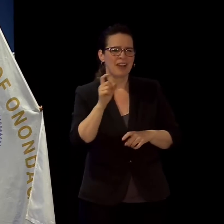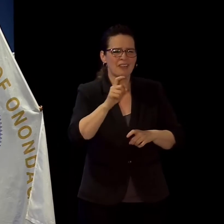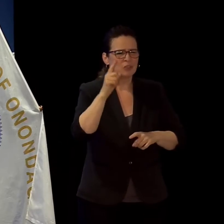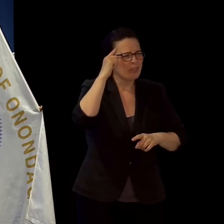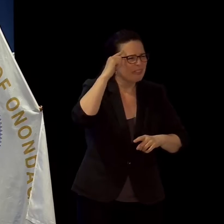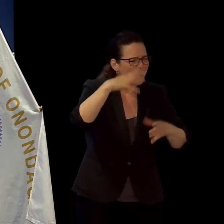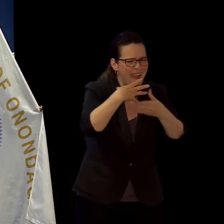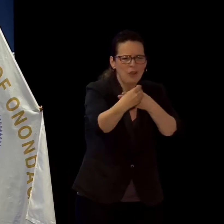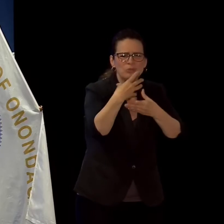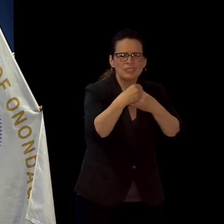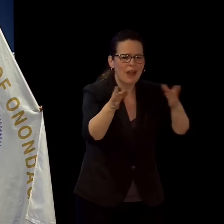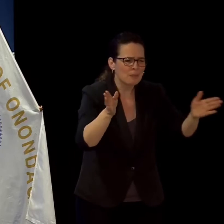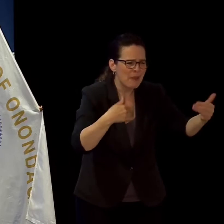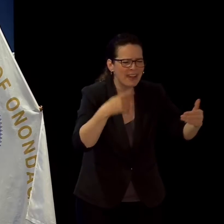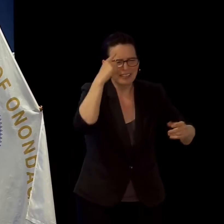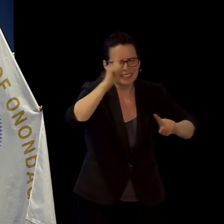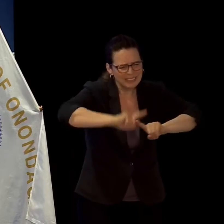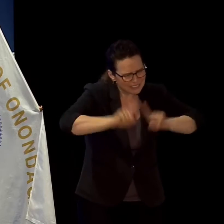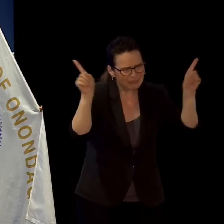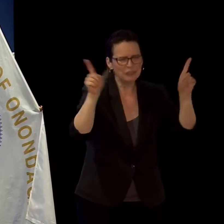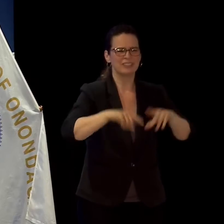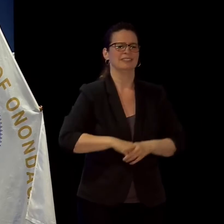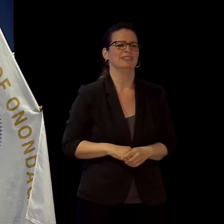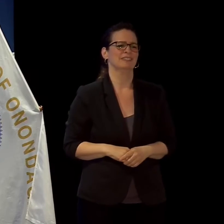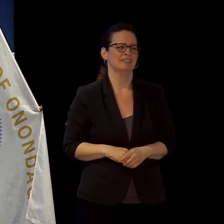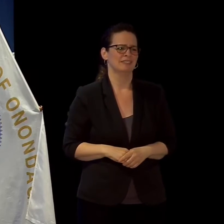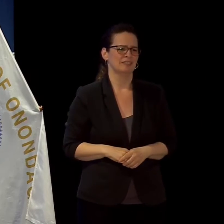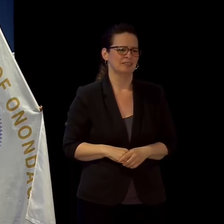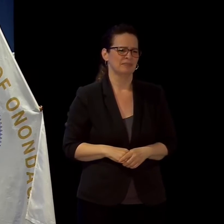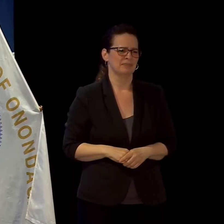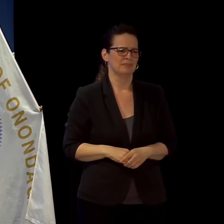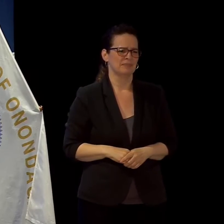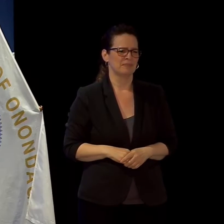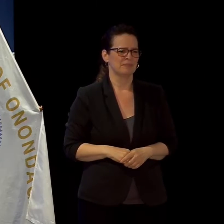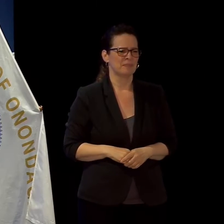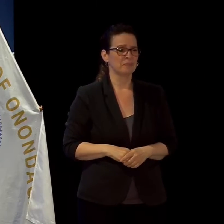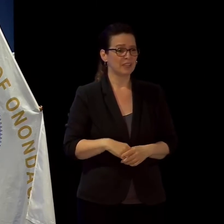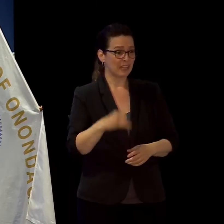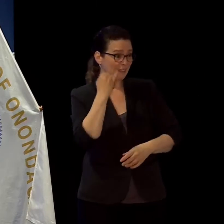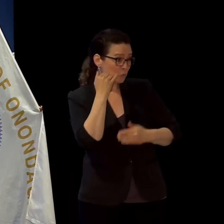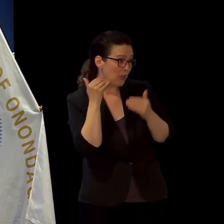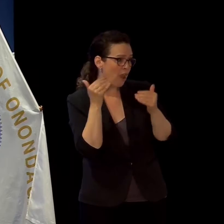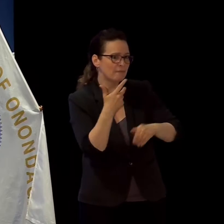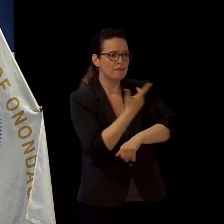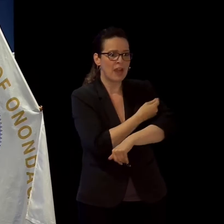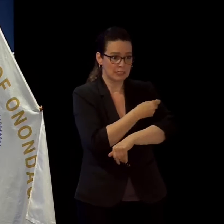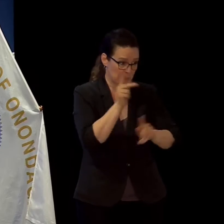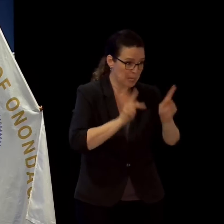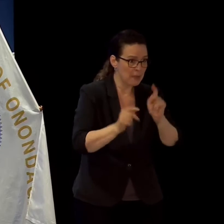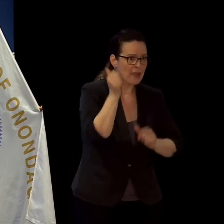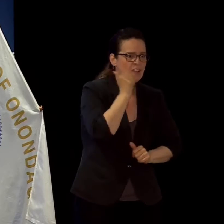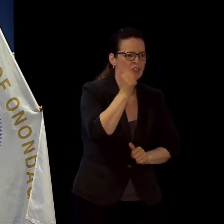to adapt and evolve, and we'll get to a point. If we vaccinate 20 people in a day at some point, we had a good